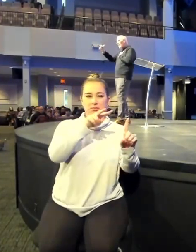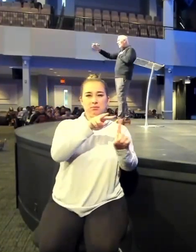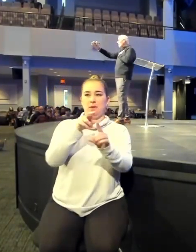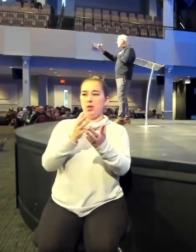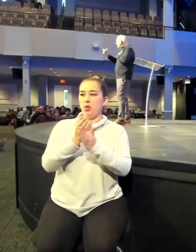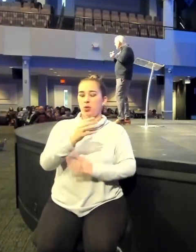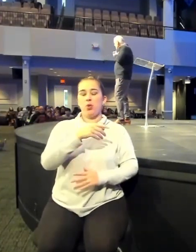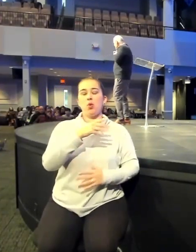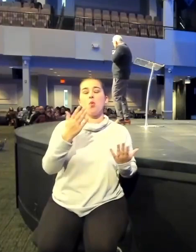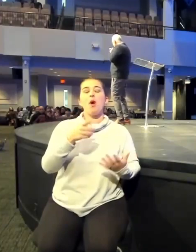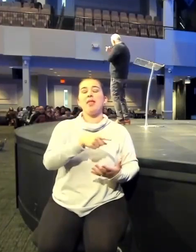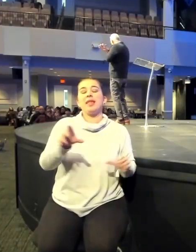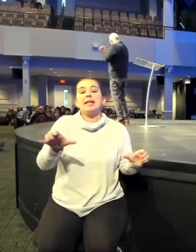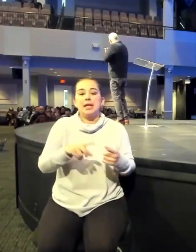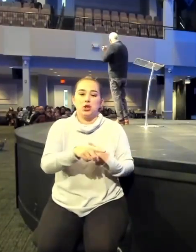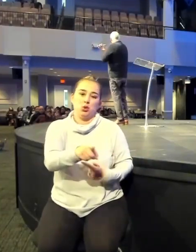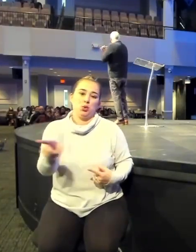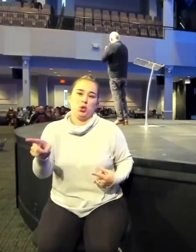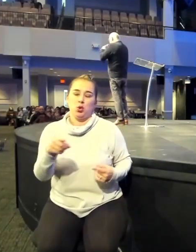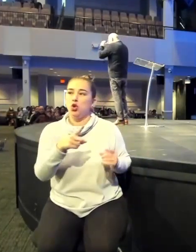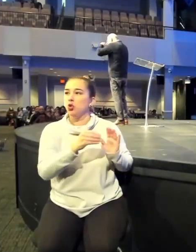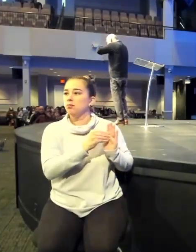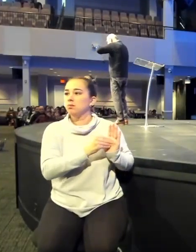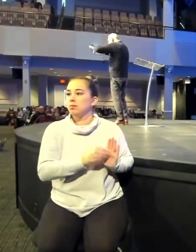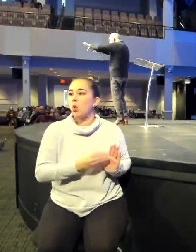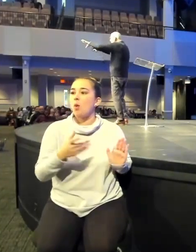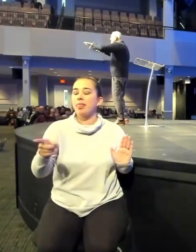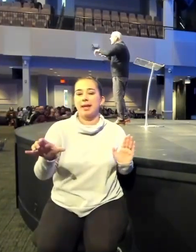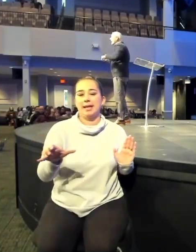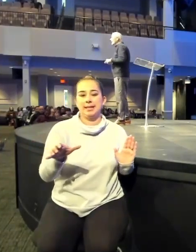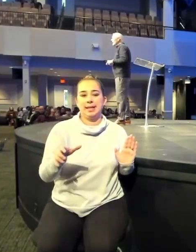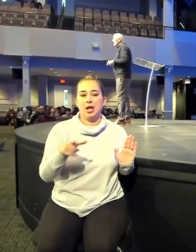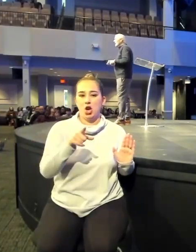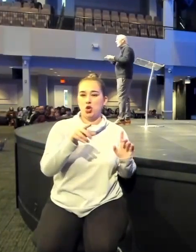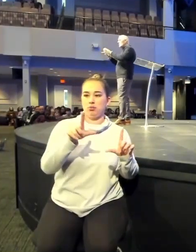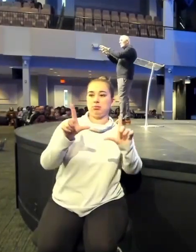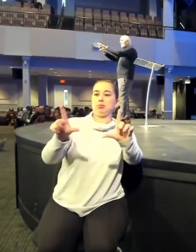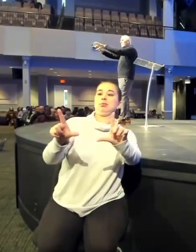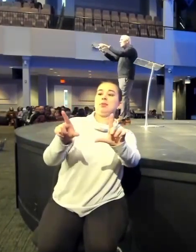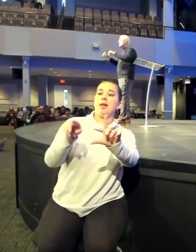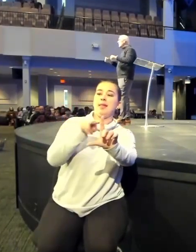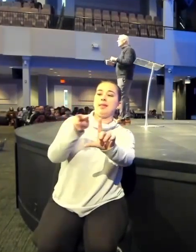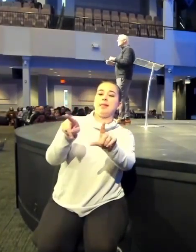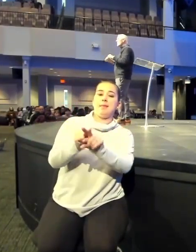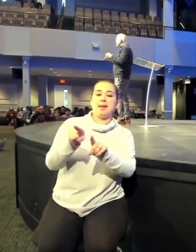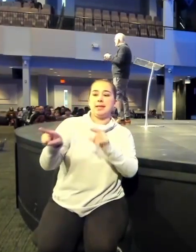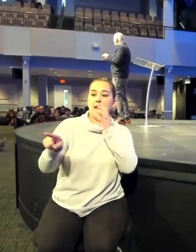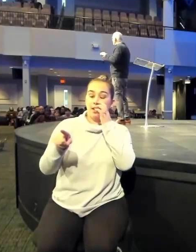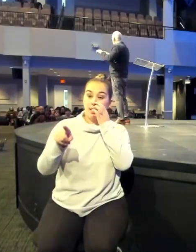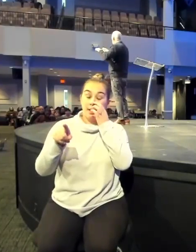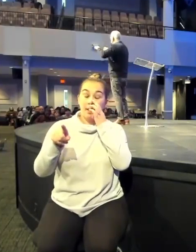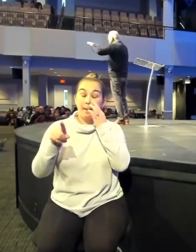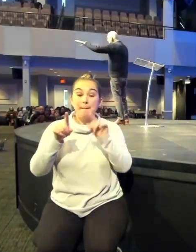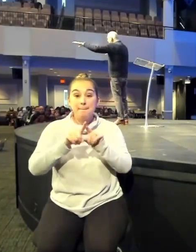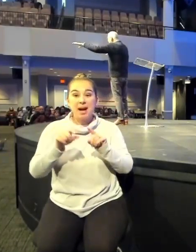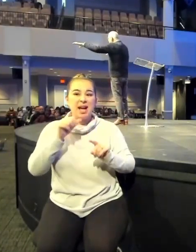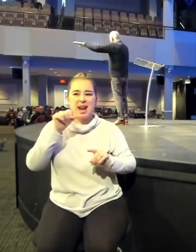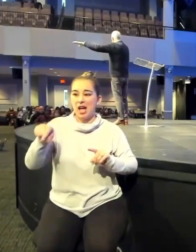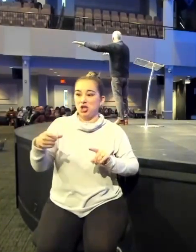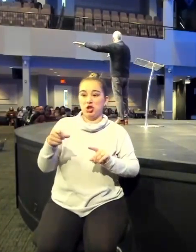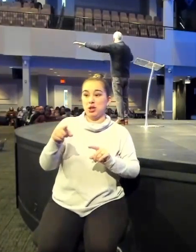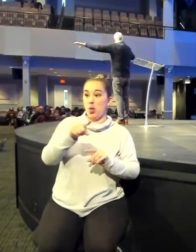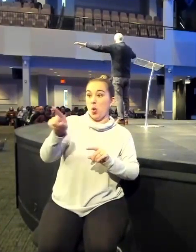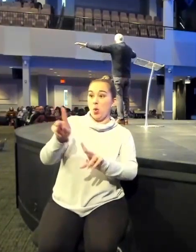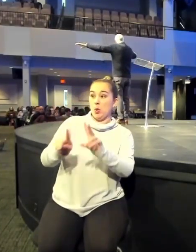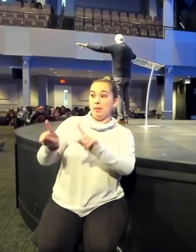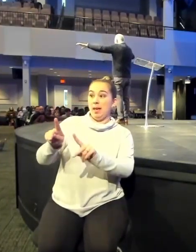through your offenses, through the record of wrongs. You view them through that. And not only do you view those people, but you actually begin to view other people based